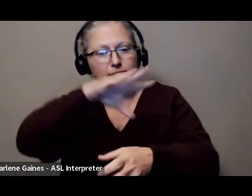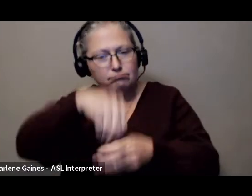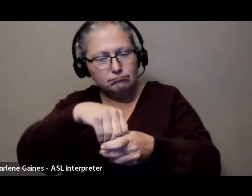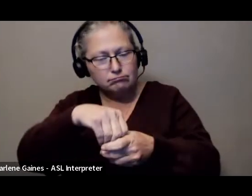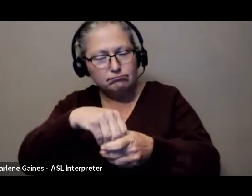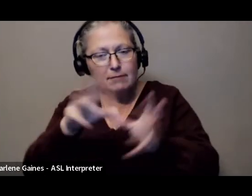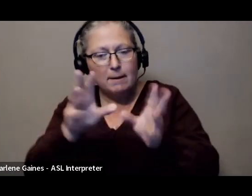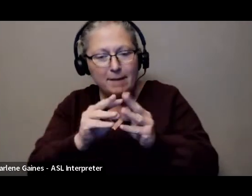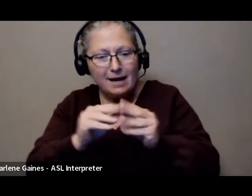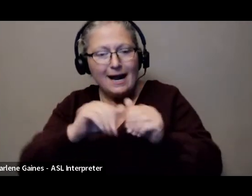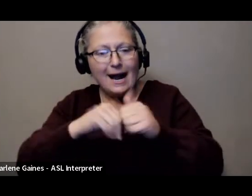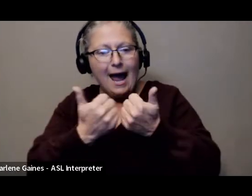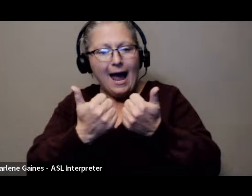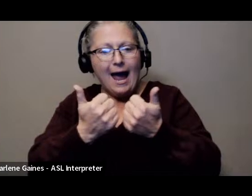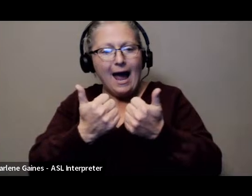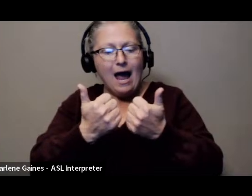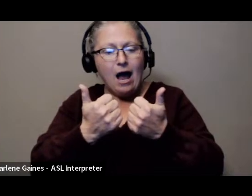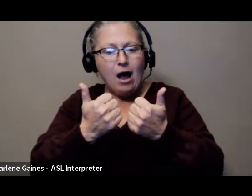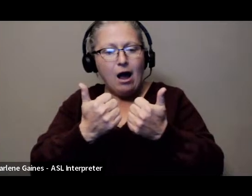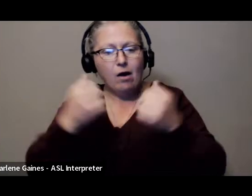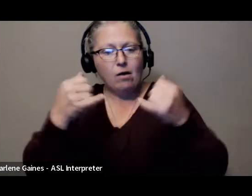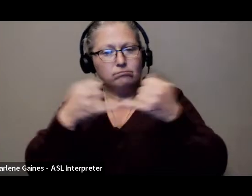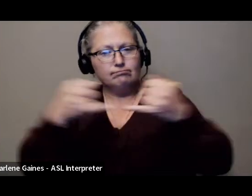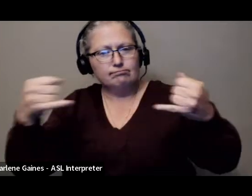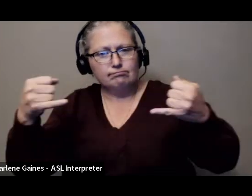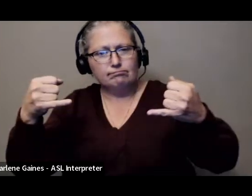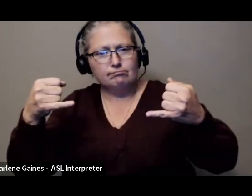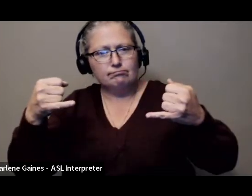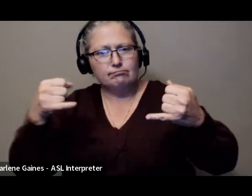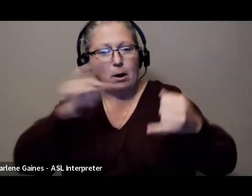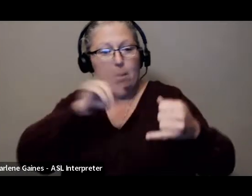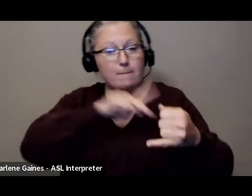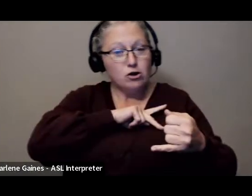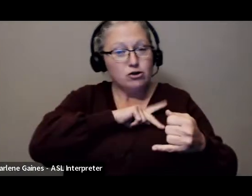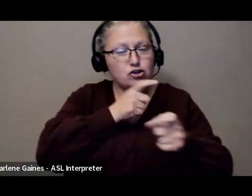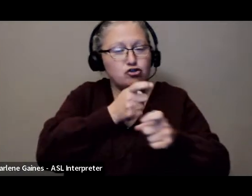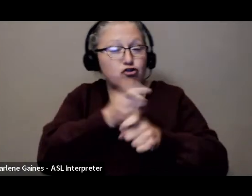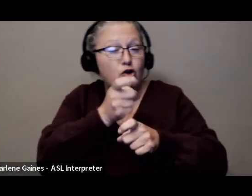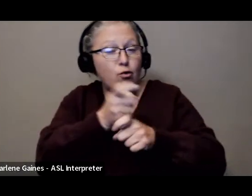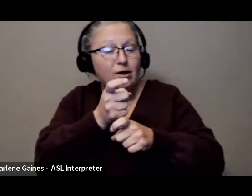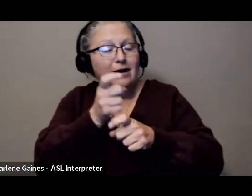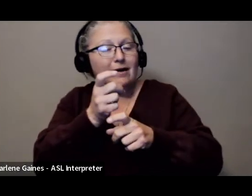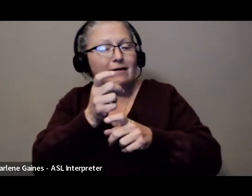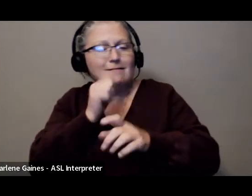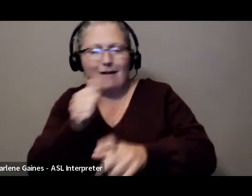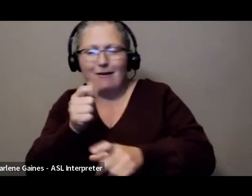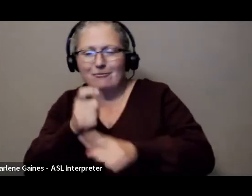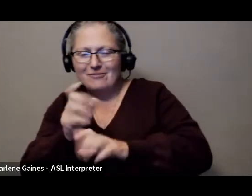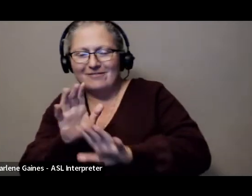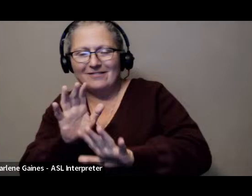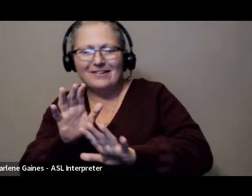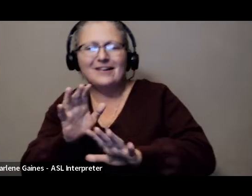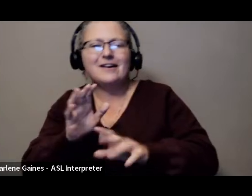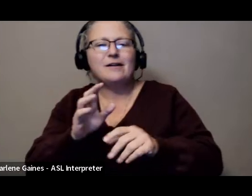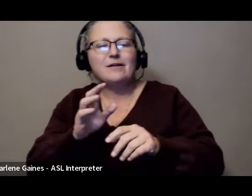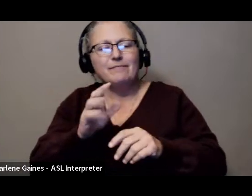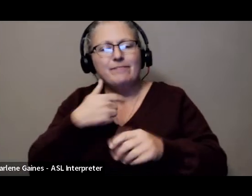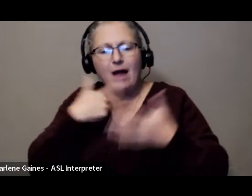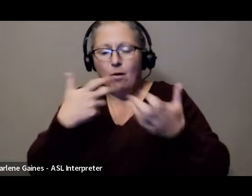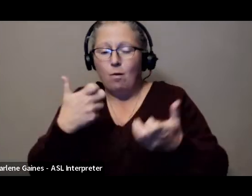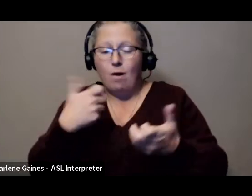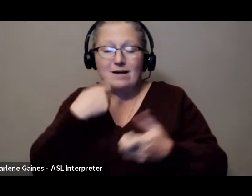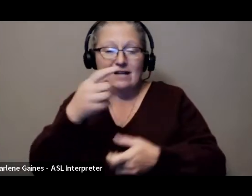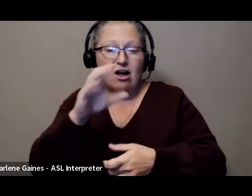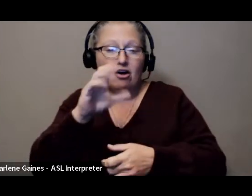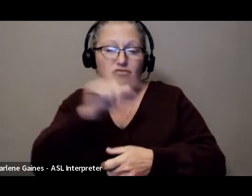meeting, how to really hold that line between being personable and joking and not. And I just want to say to